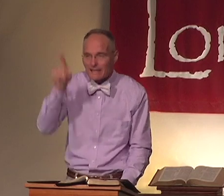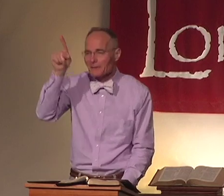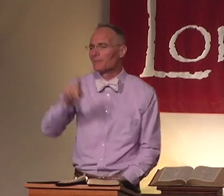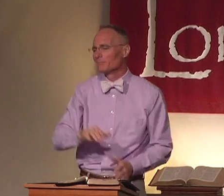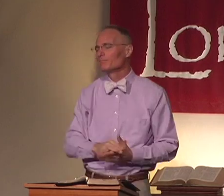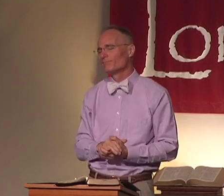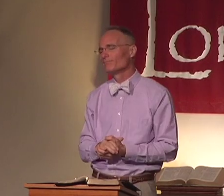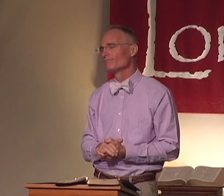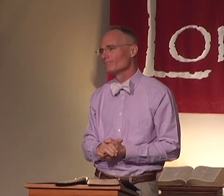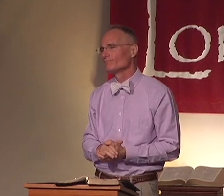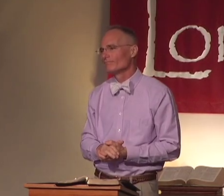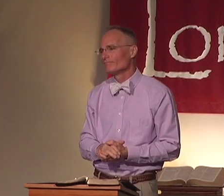That you need him.